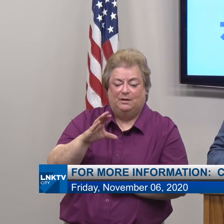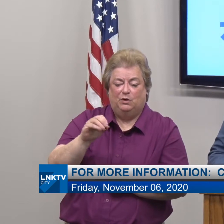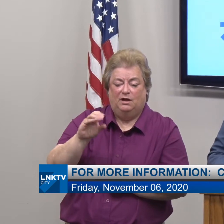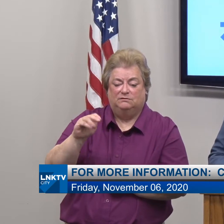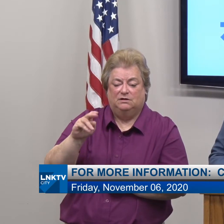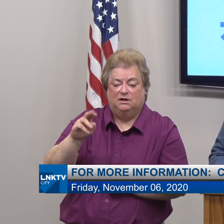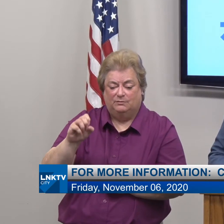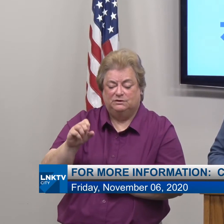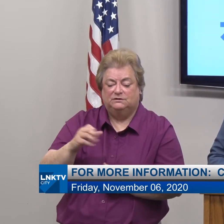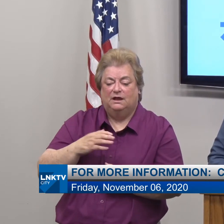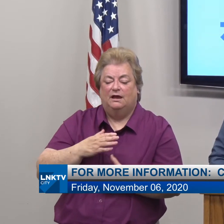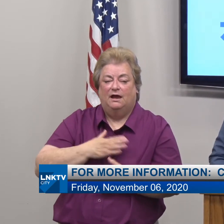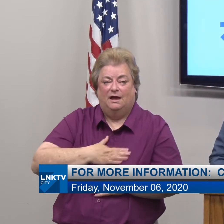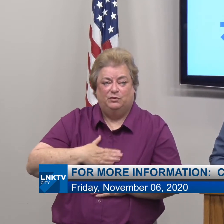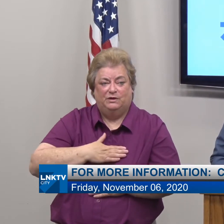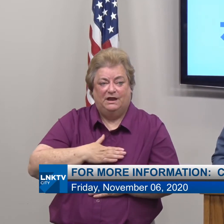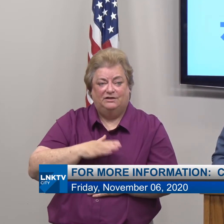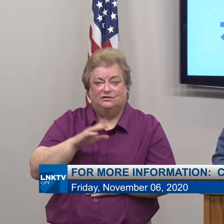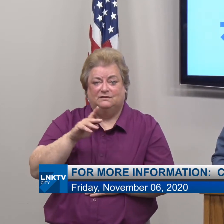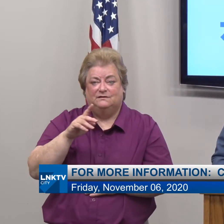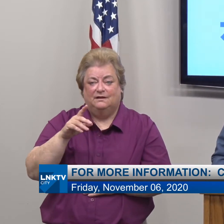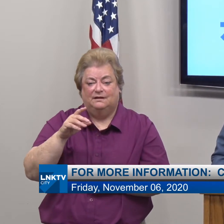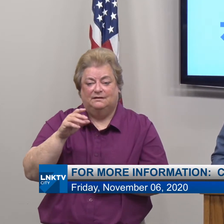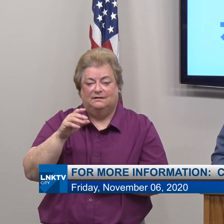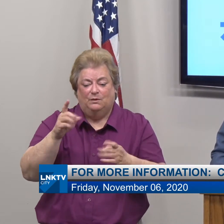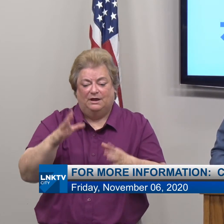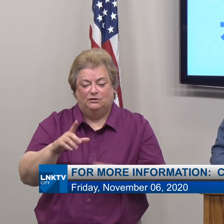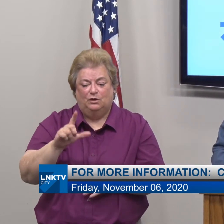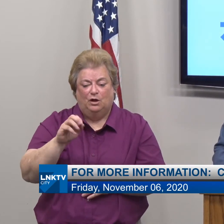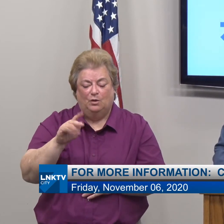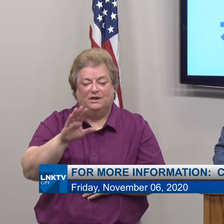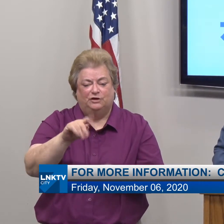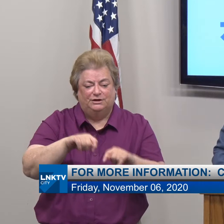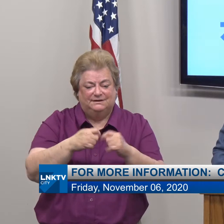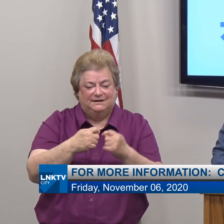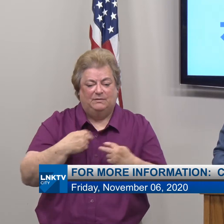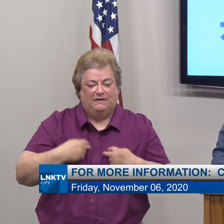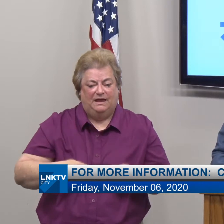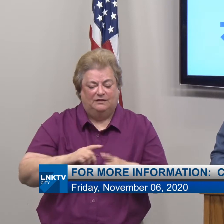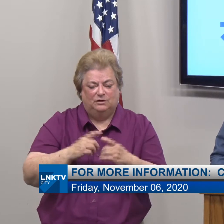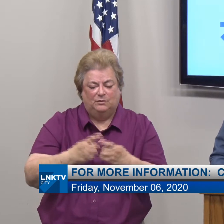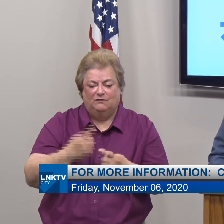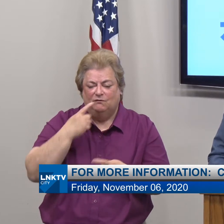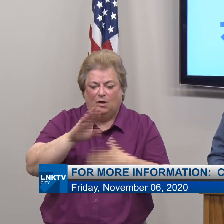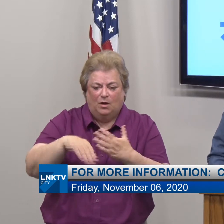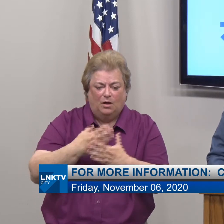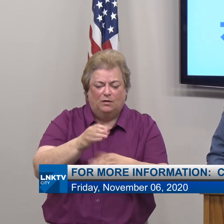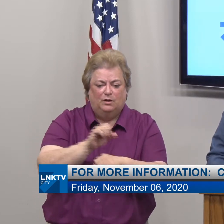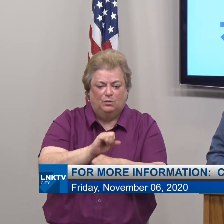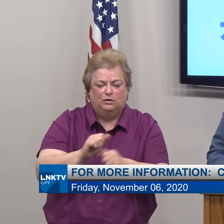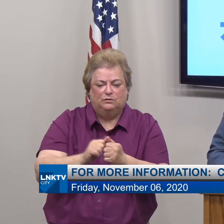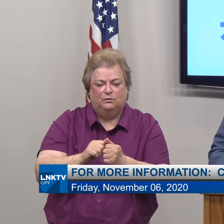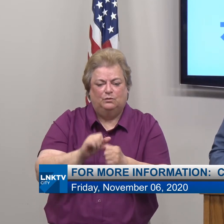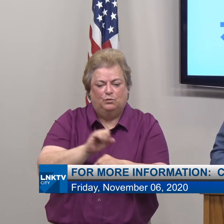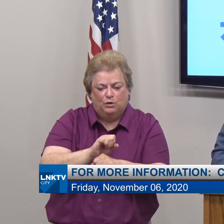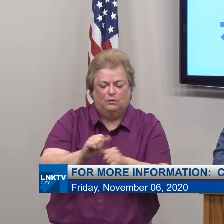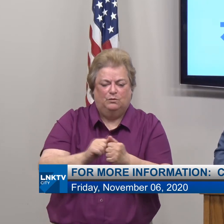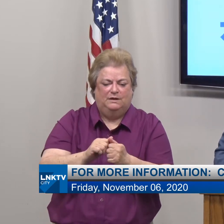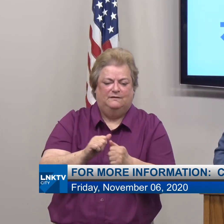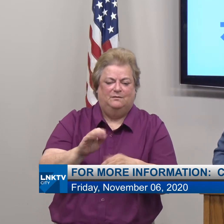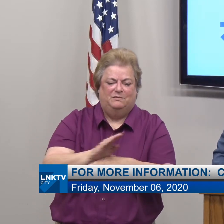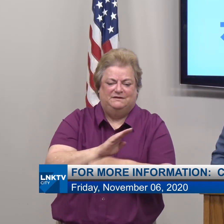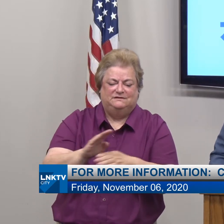of Director Lopez and her team at the Health Department for all their efforts working with Lincoln's business community to protect